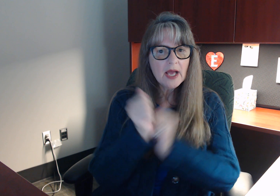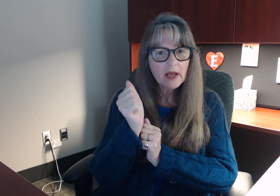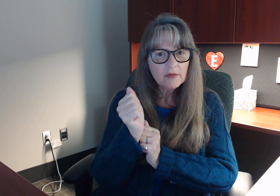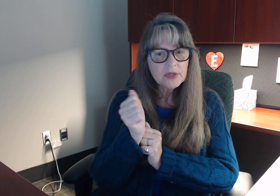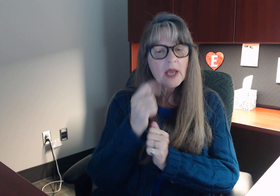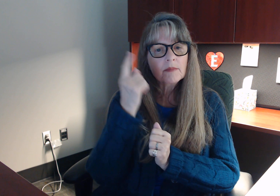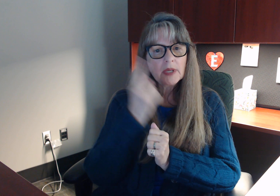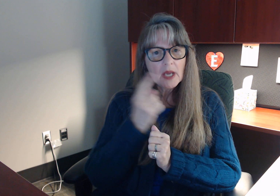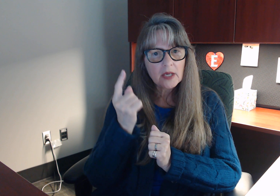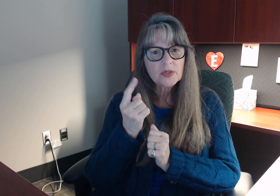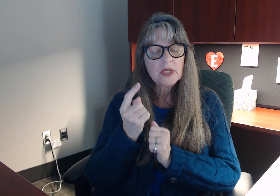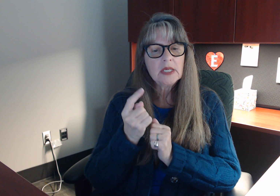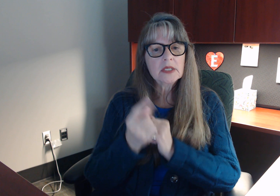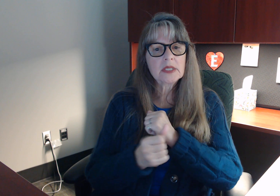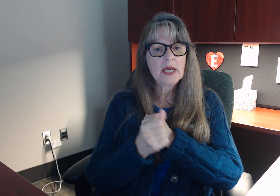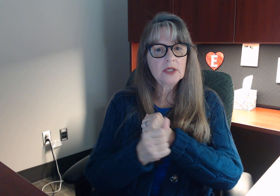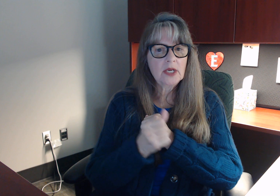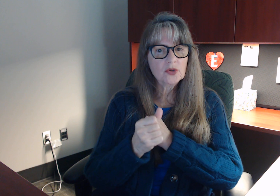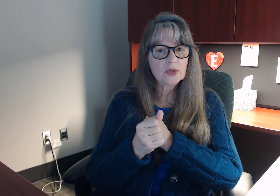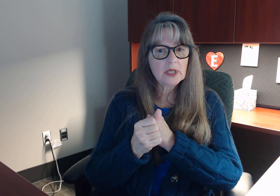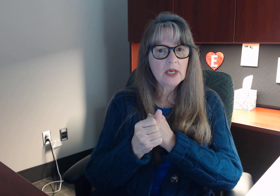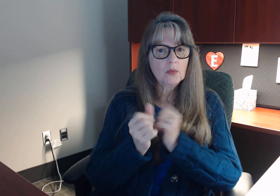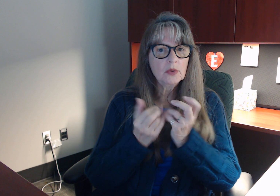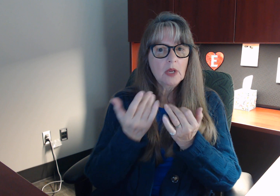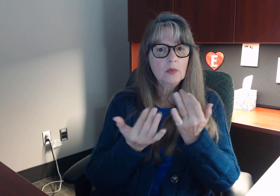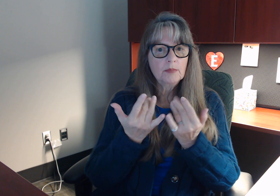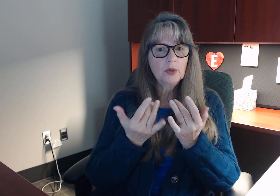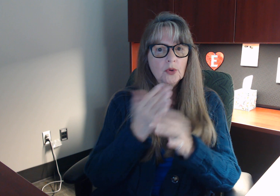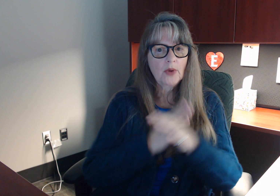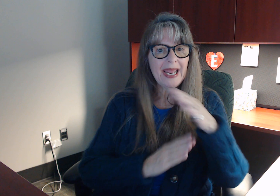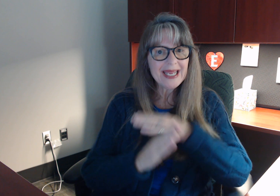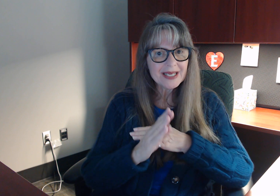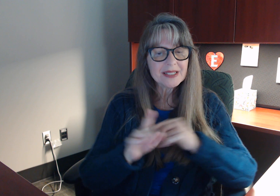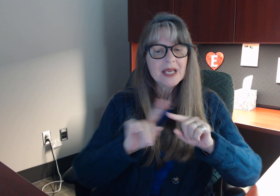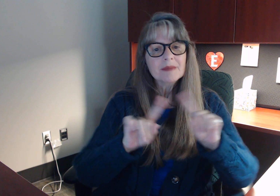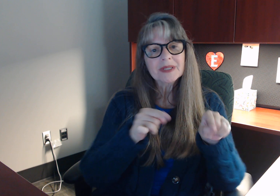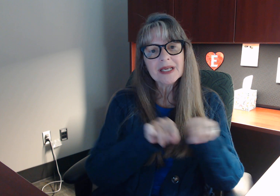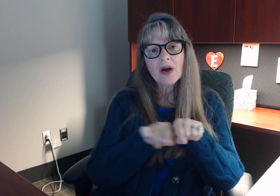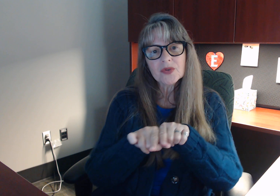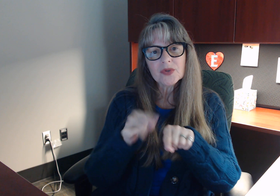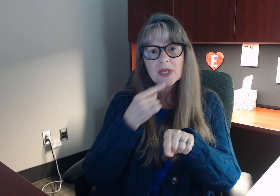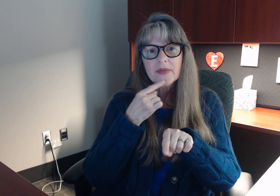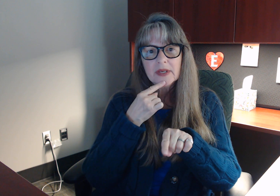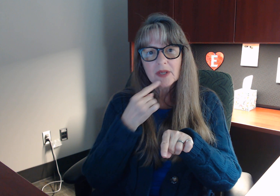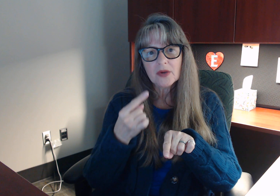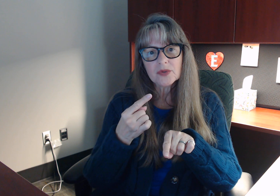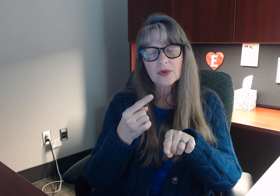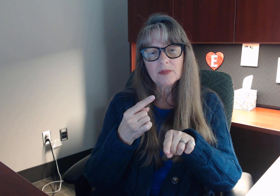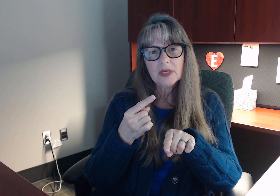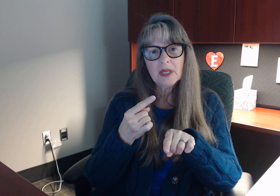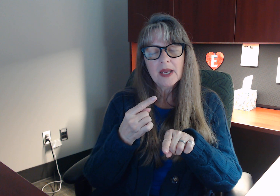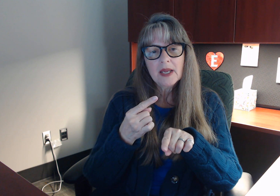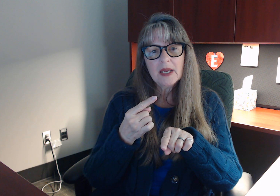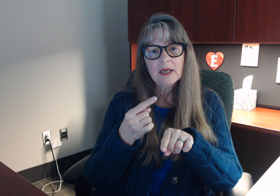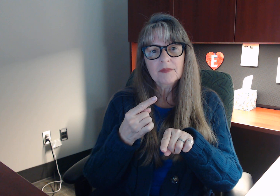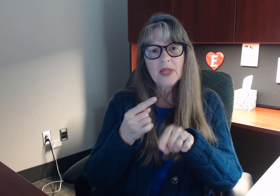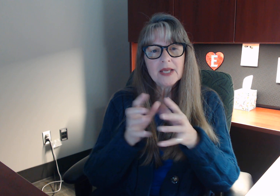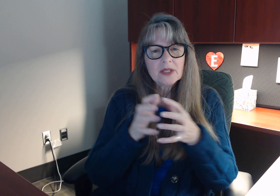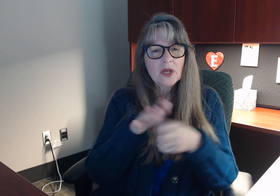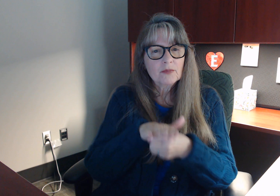gloves because it is kind of dangerous, and it would burn your hands. But they also said that it also could be, it has a lot of